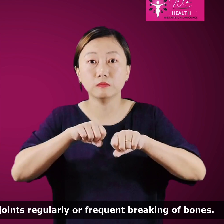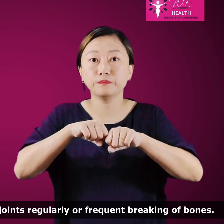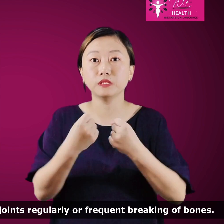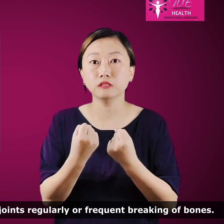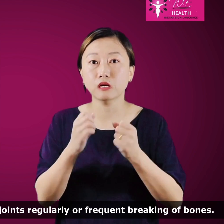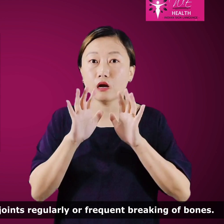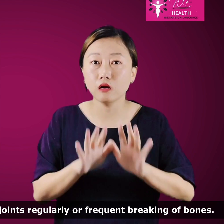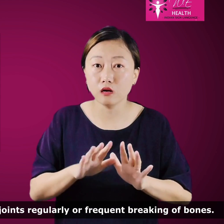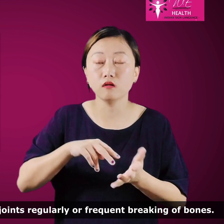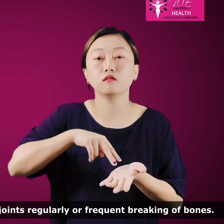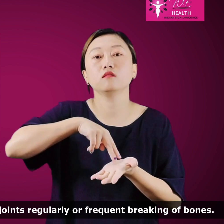Human Papilloma Virus